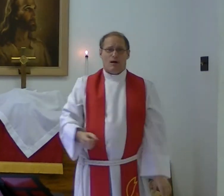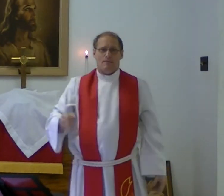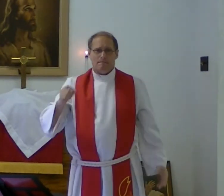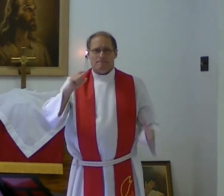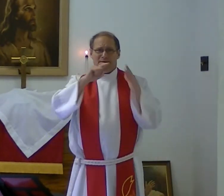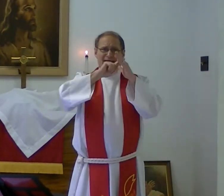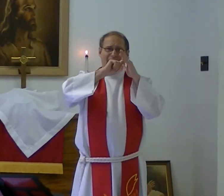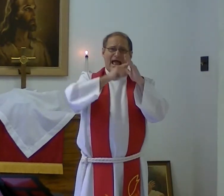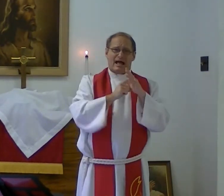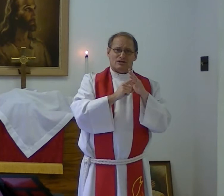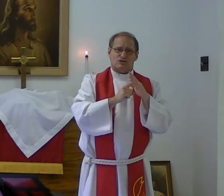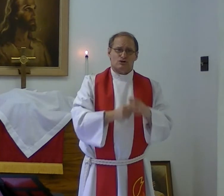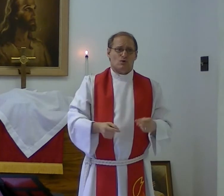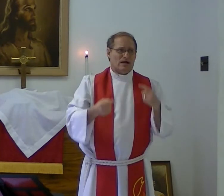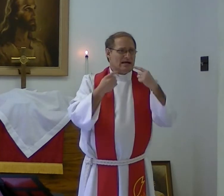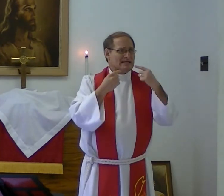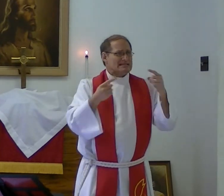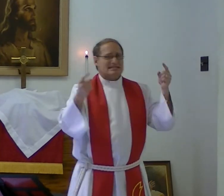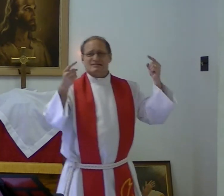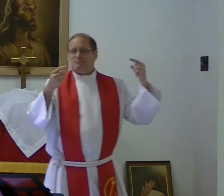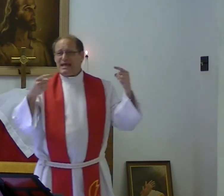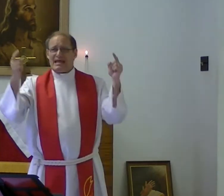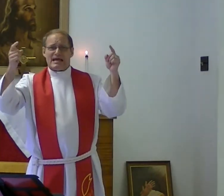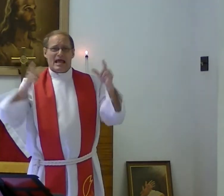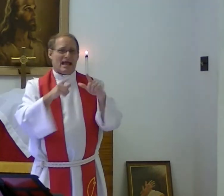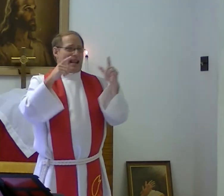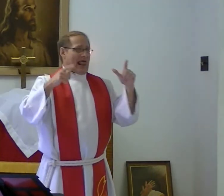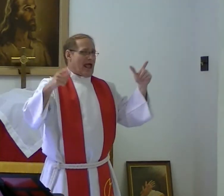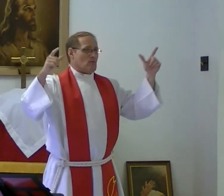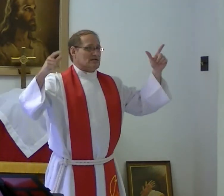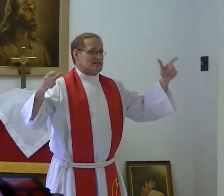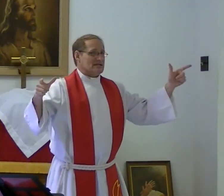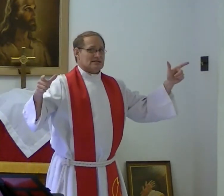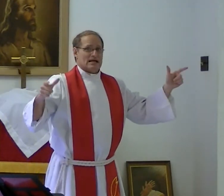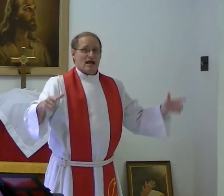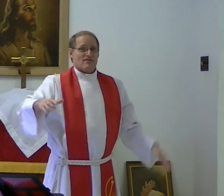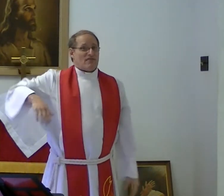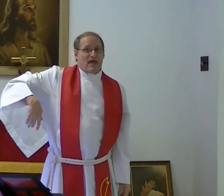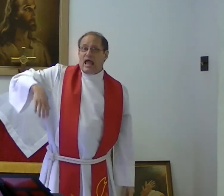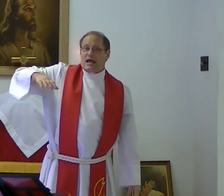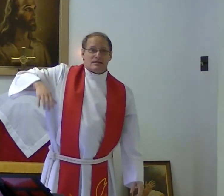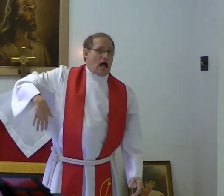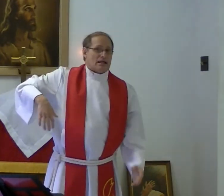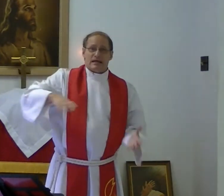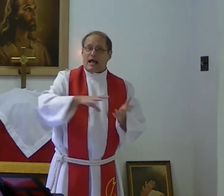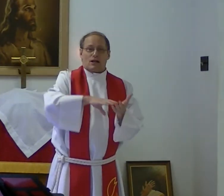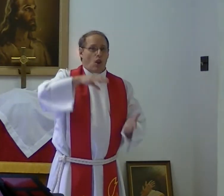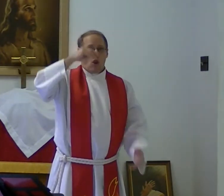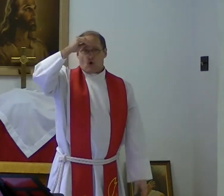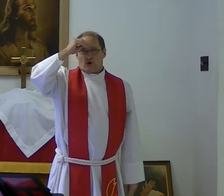began to speak in languages that they had not yet formed.